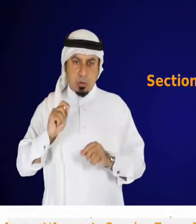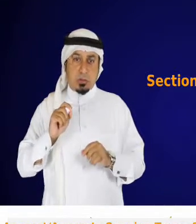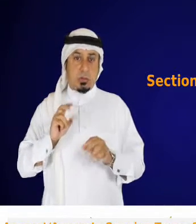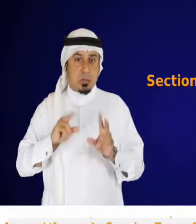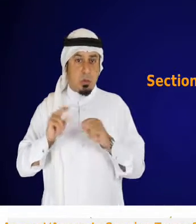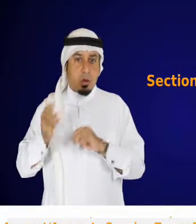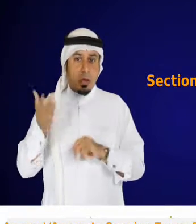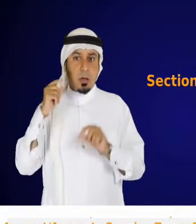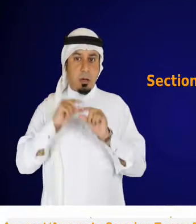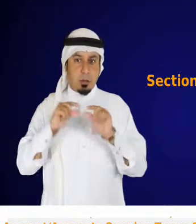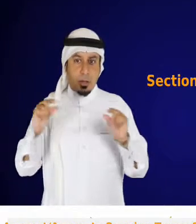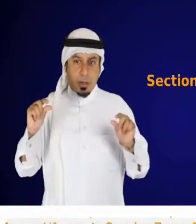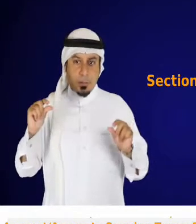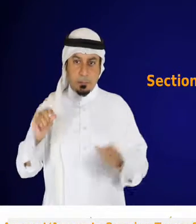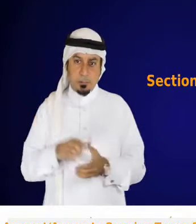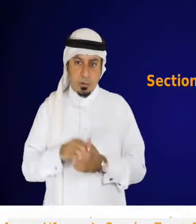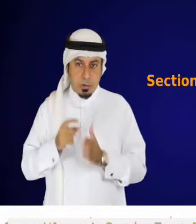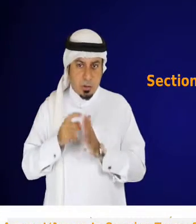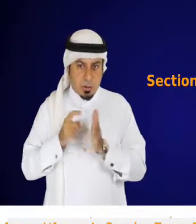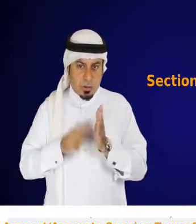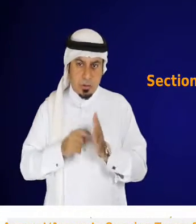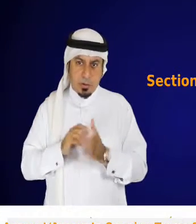the bank at its absolute discretion.